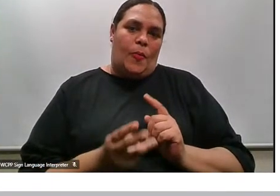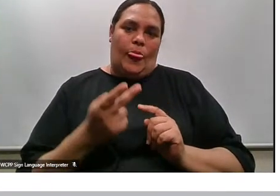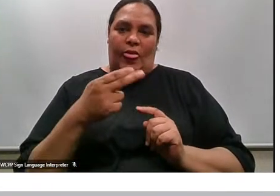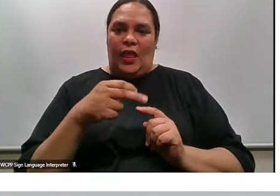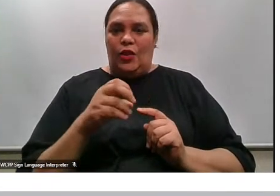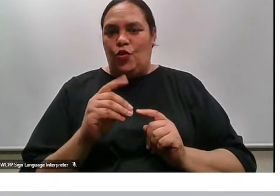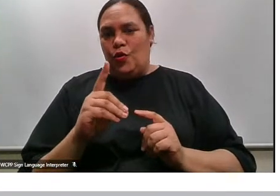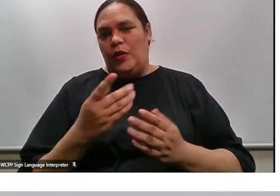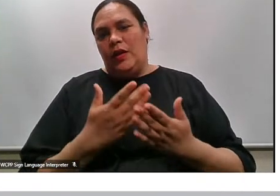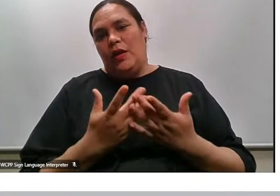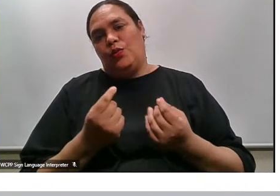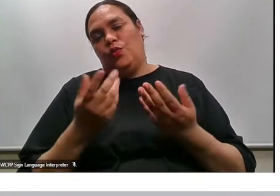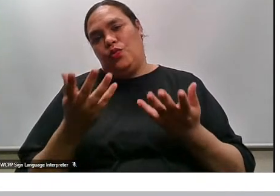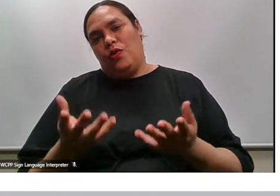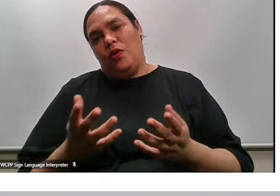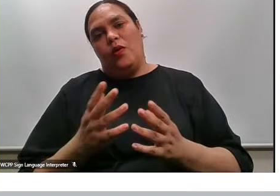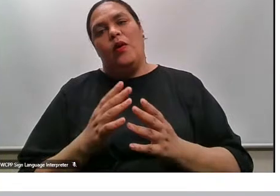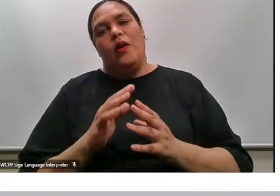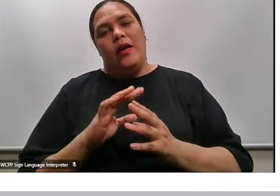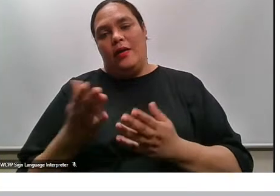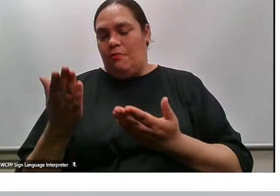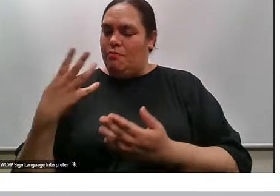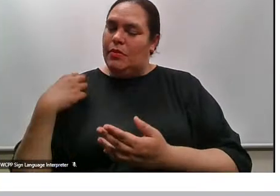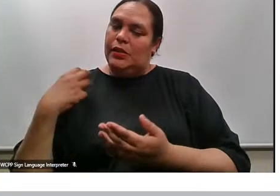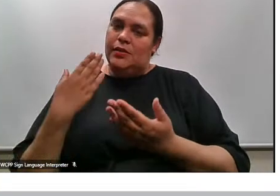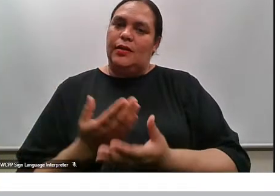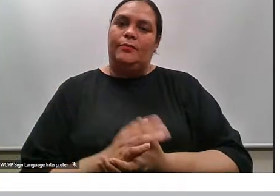to do so. Honorable Minister.